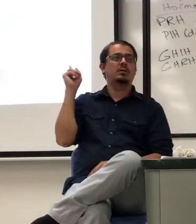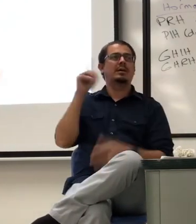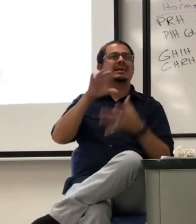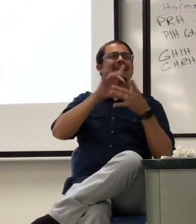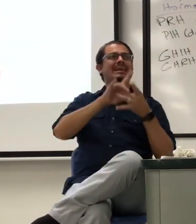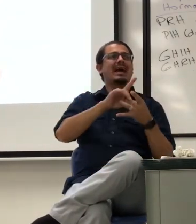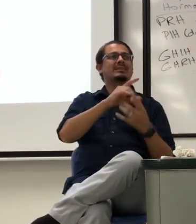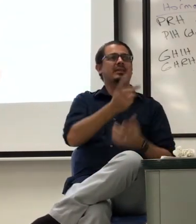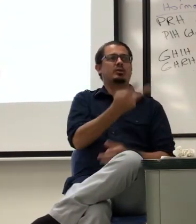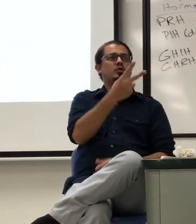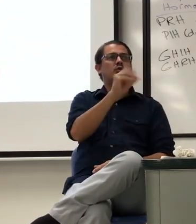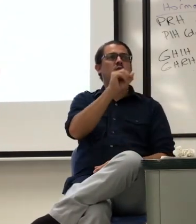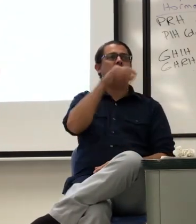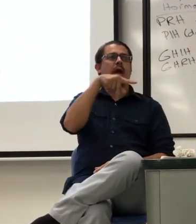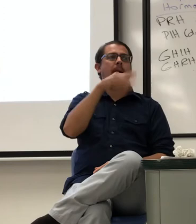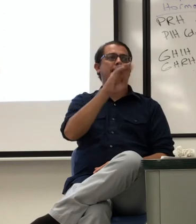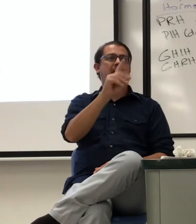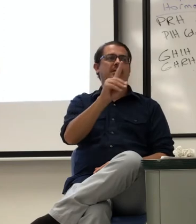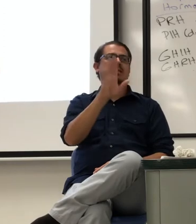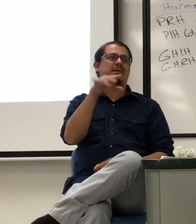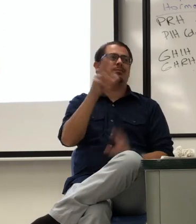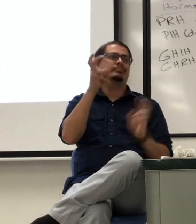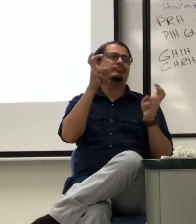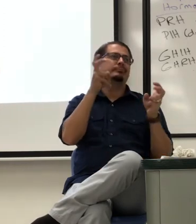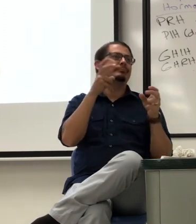It's considered a shortcut. All right?